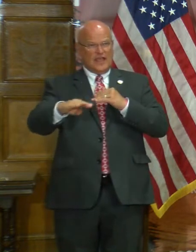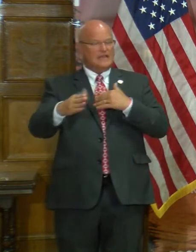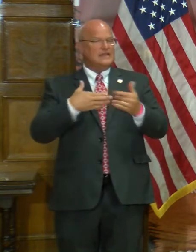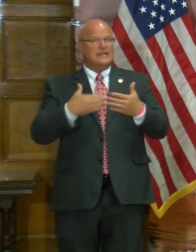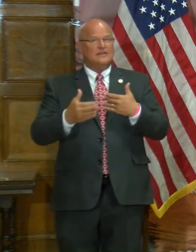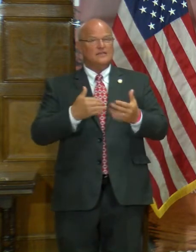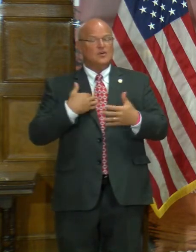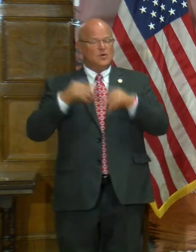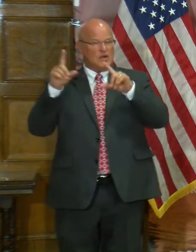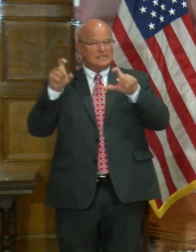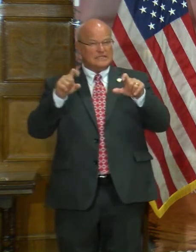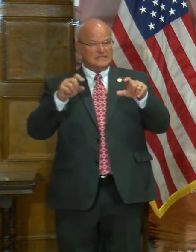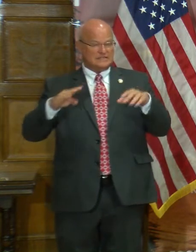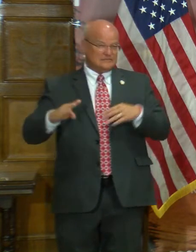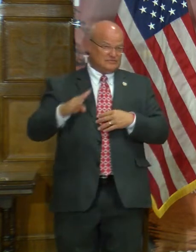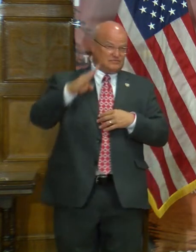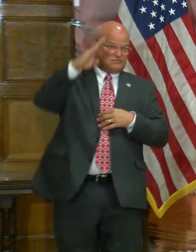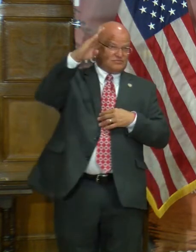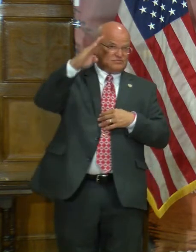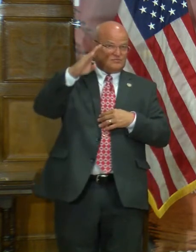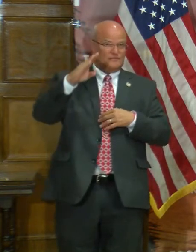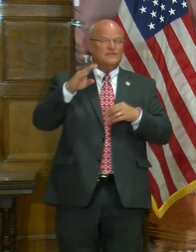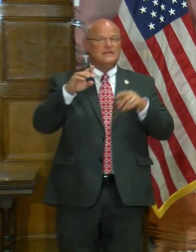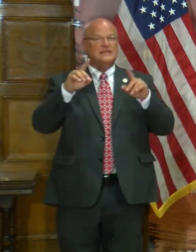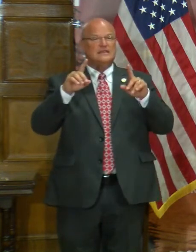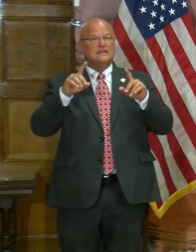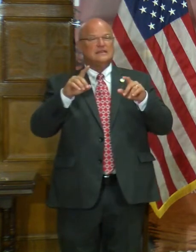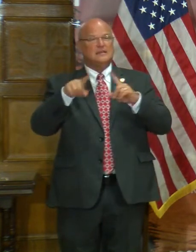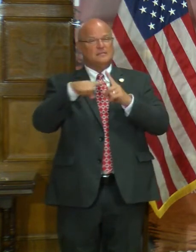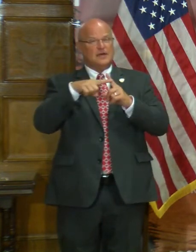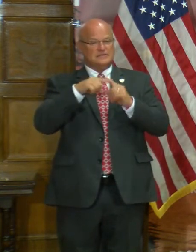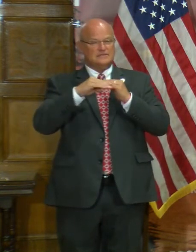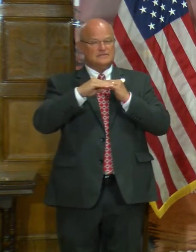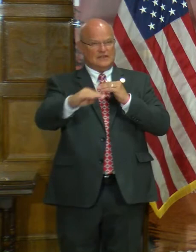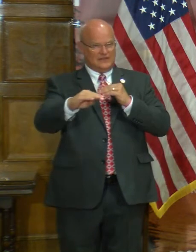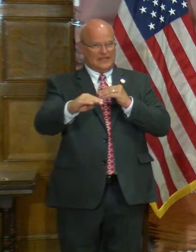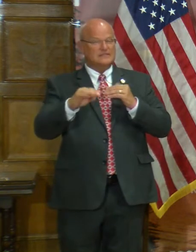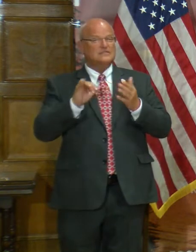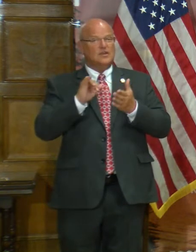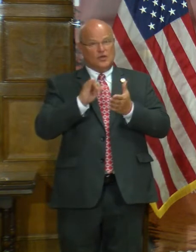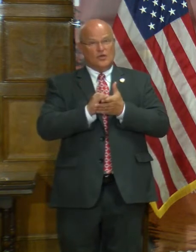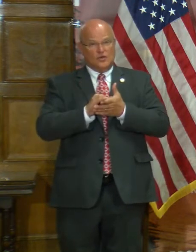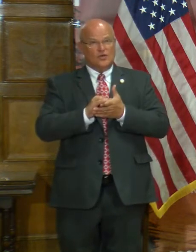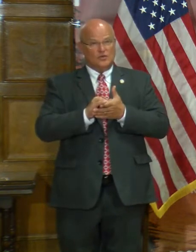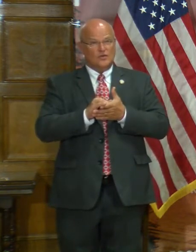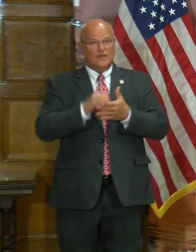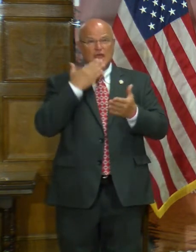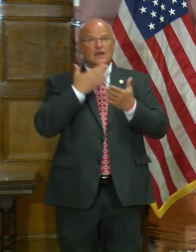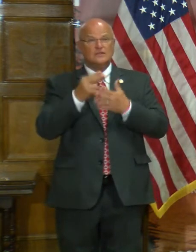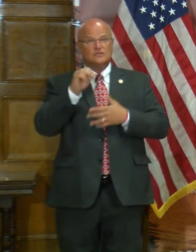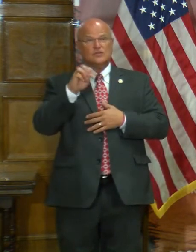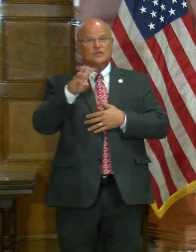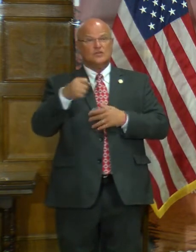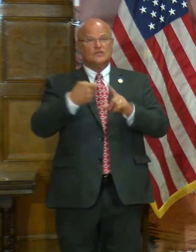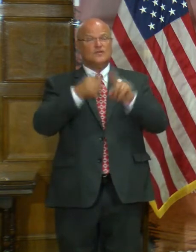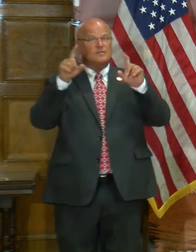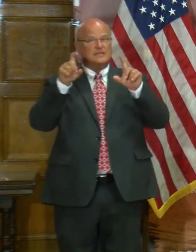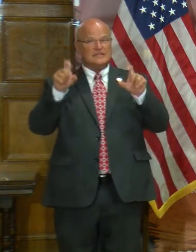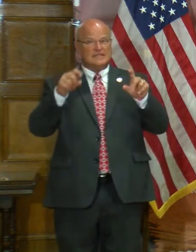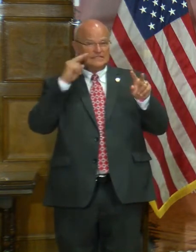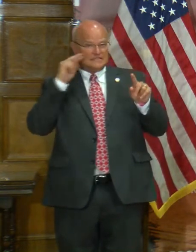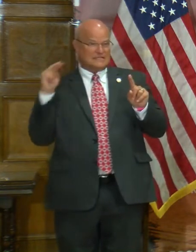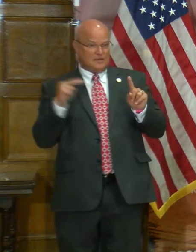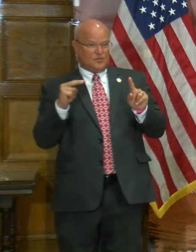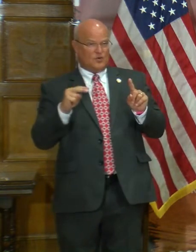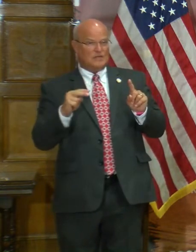even though our testing went up significantly. And so that is good news from the testing